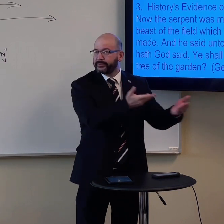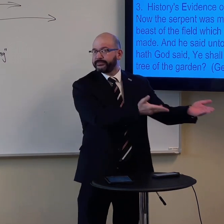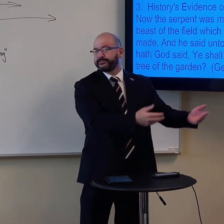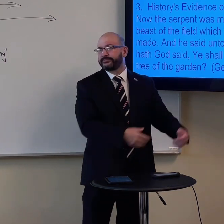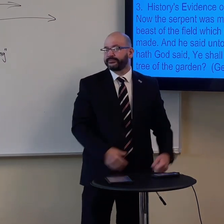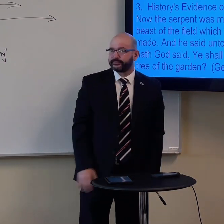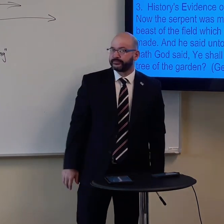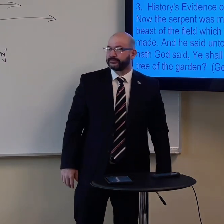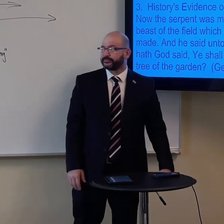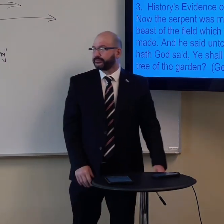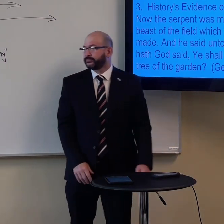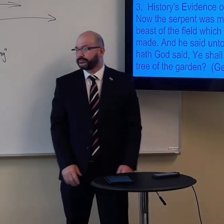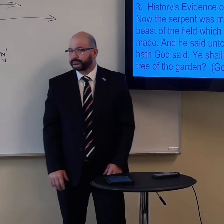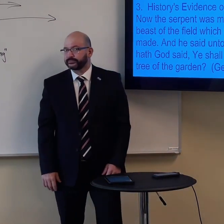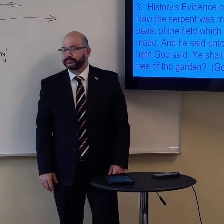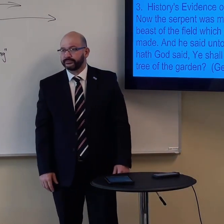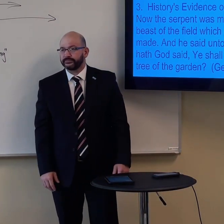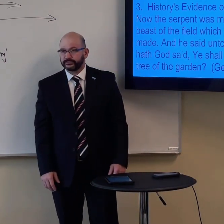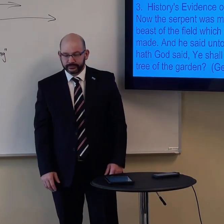and what happened? The devil won.